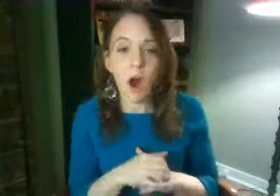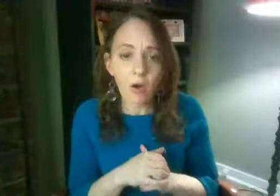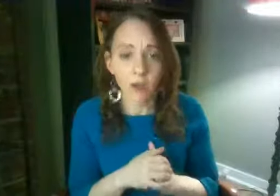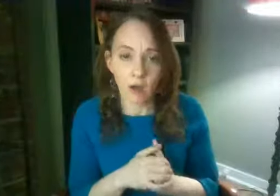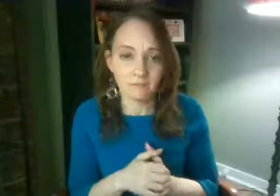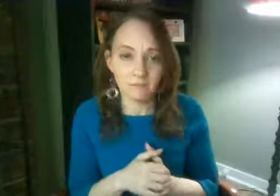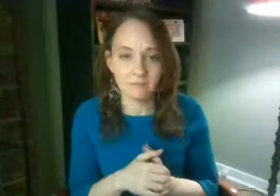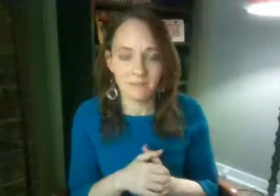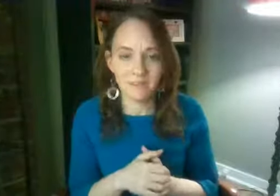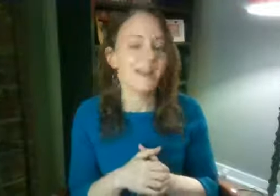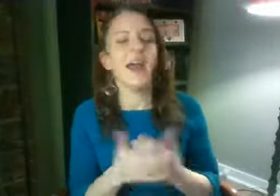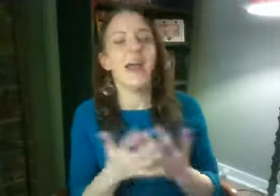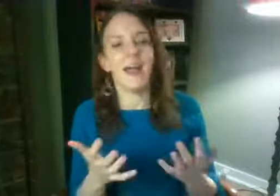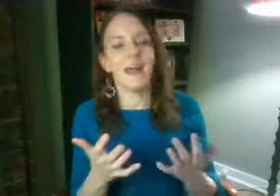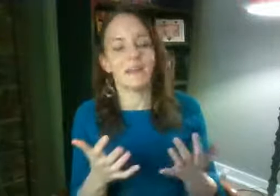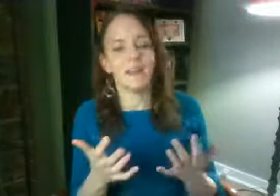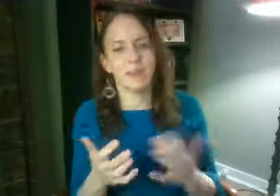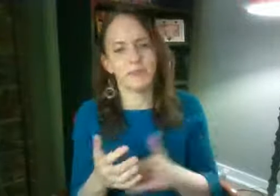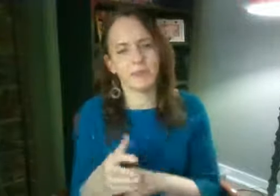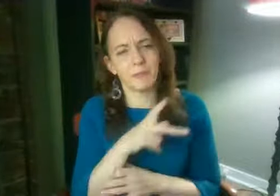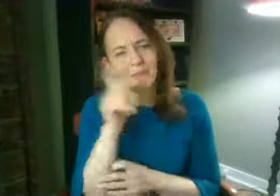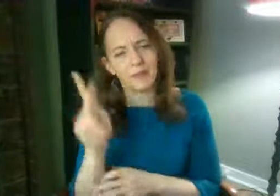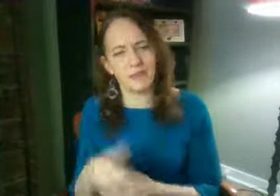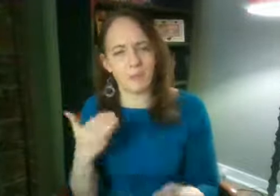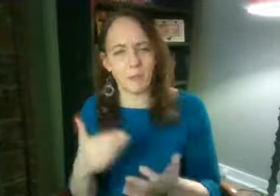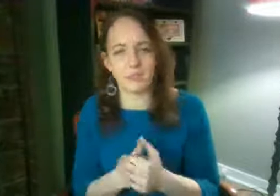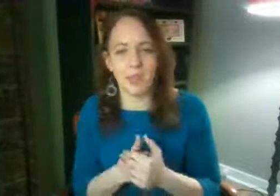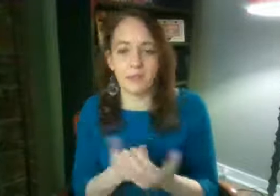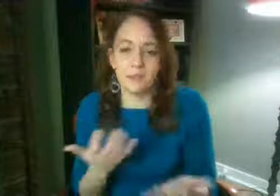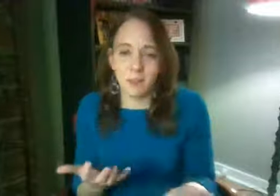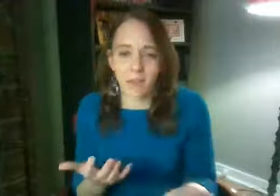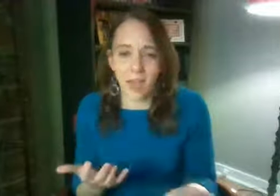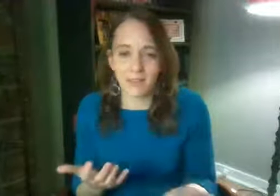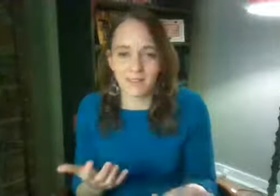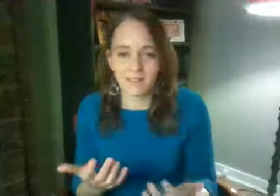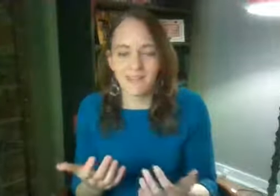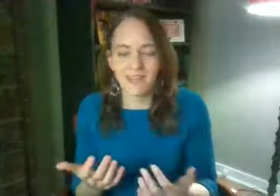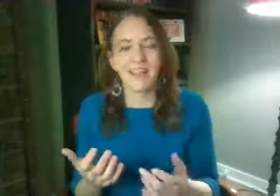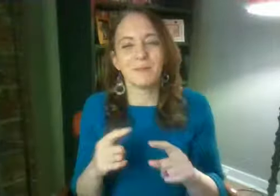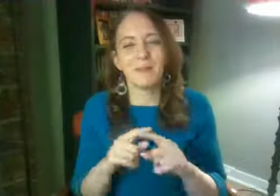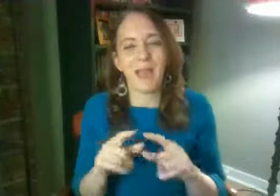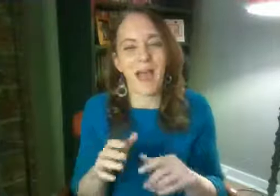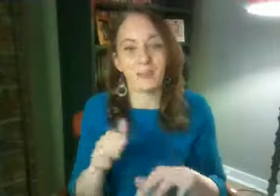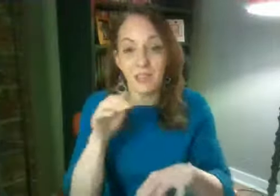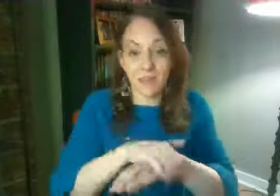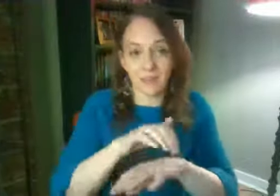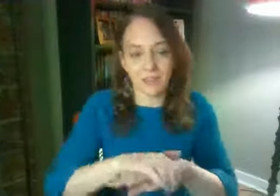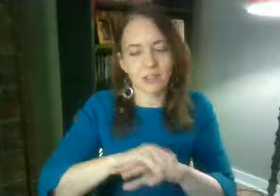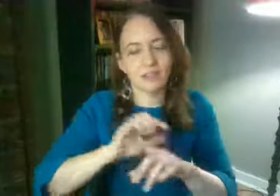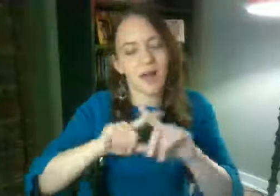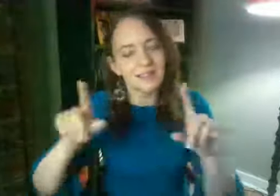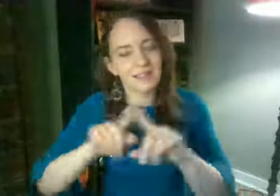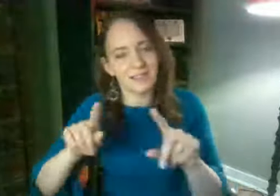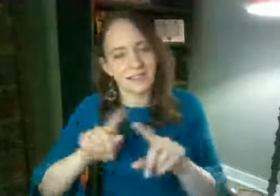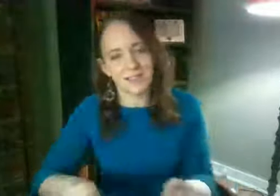all y'all. And if you're from Philly, you'd maybe say yous guys. We have in English lots and lots and lots